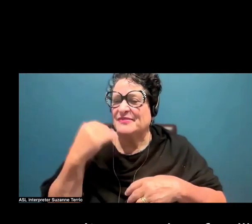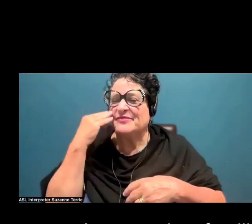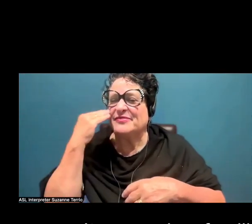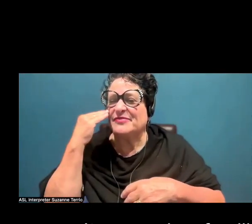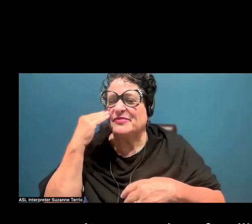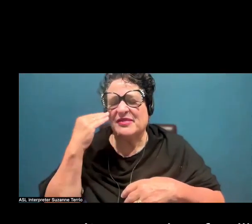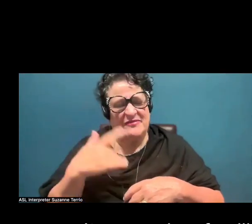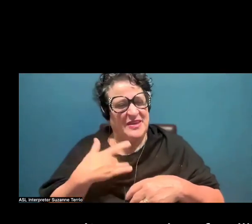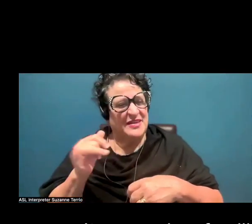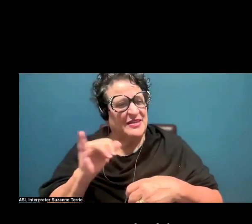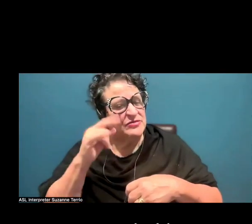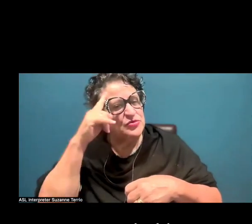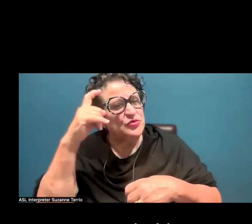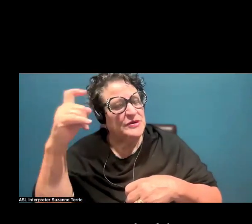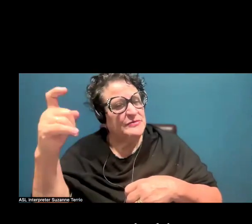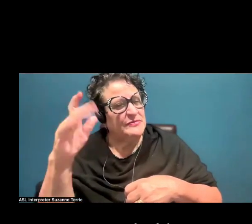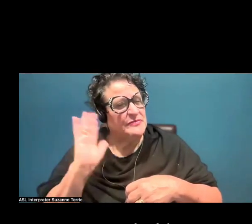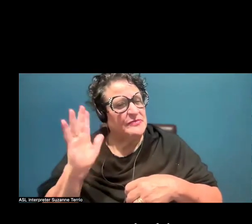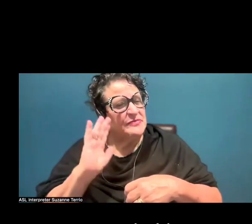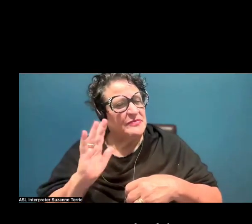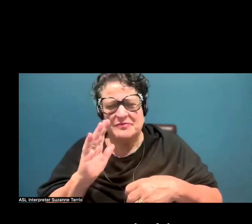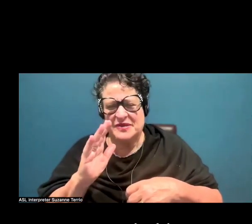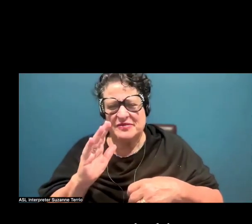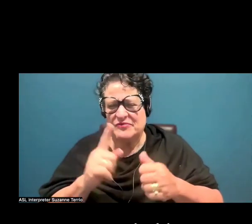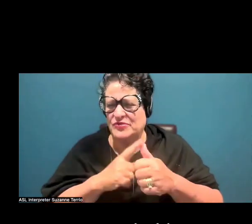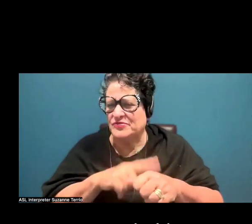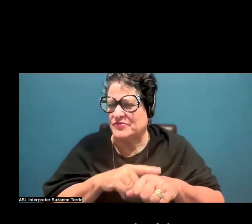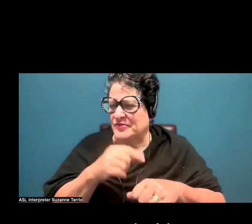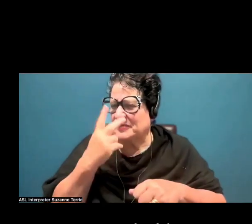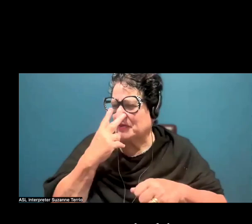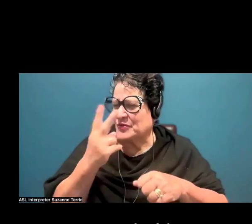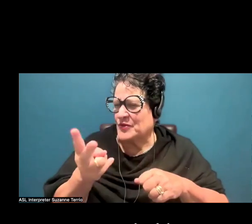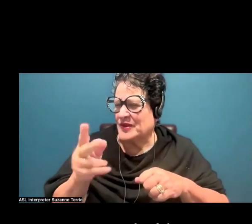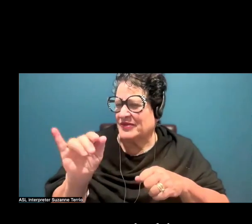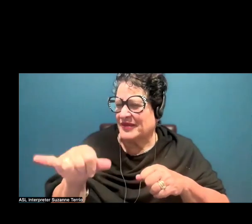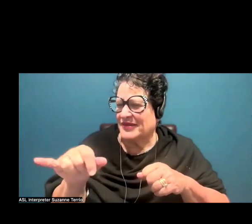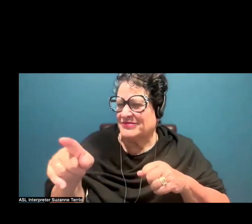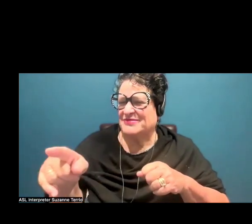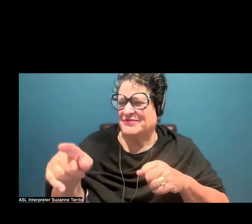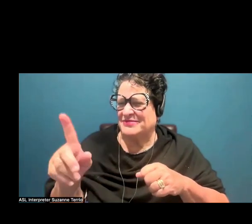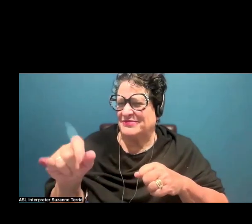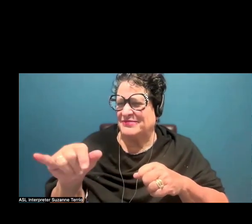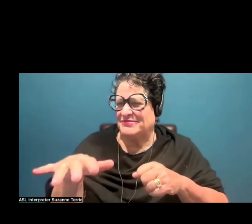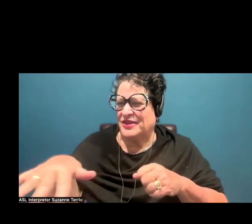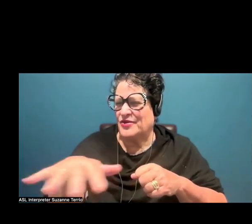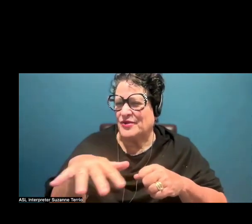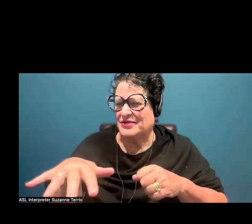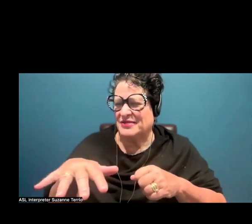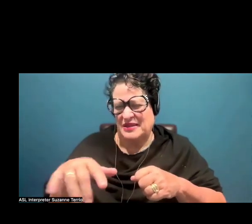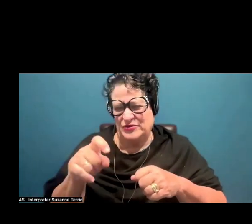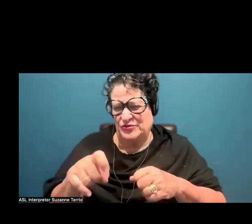dreamed of it once, but she was quite sure she'd never seen it before, neither it nor anything else in Nitsus's garden. She would have